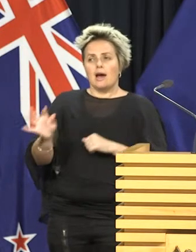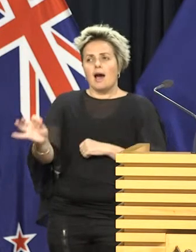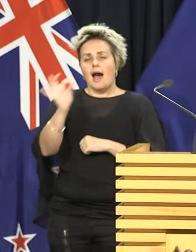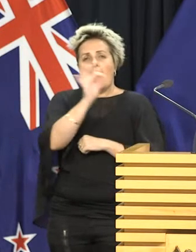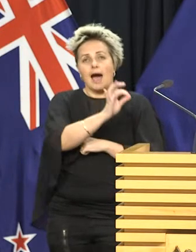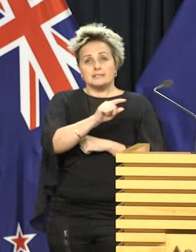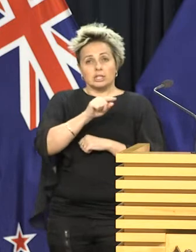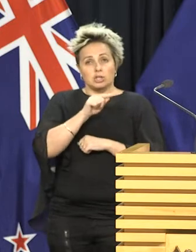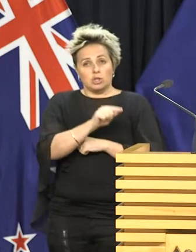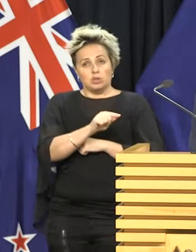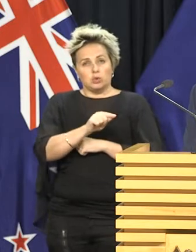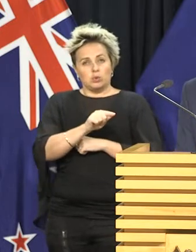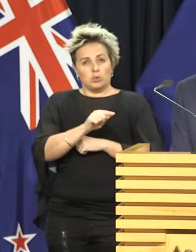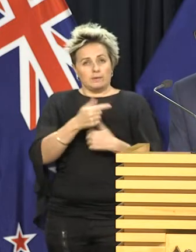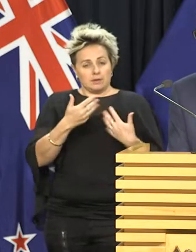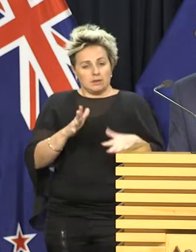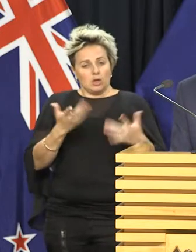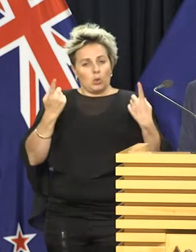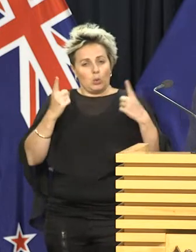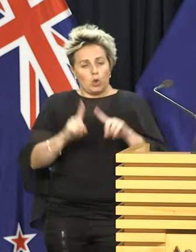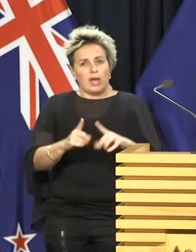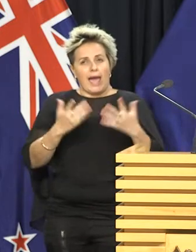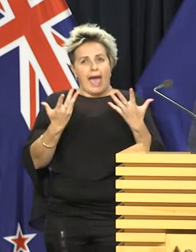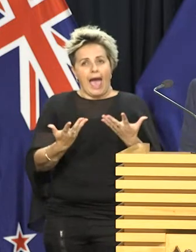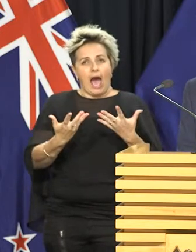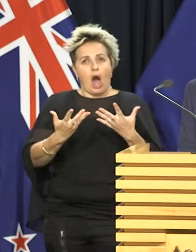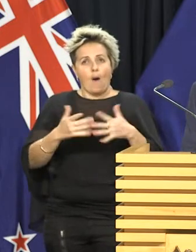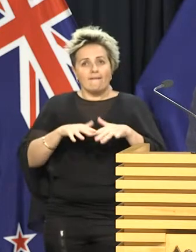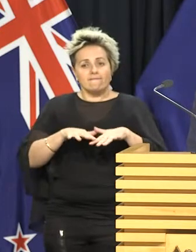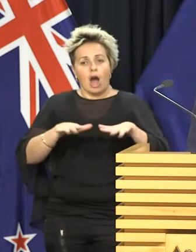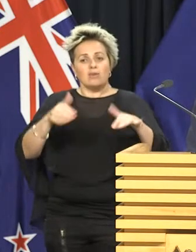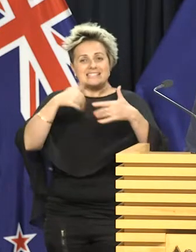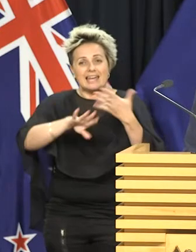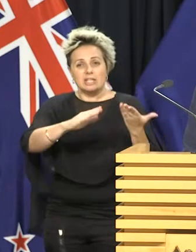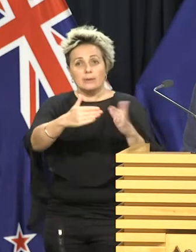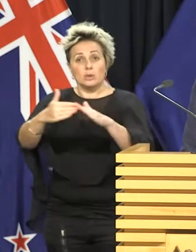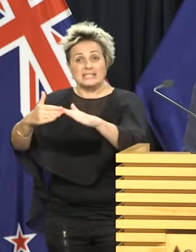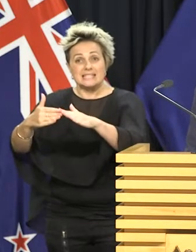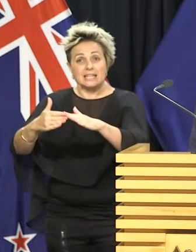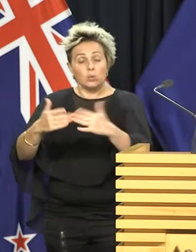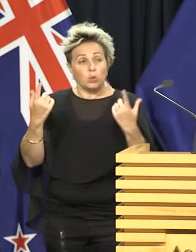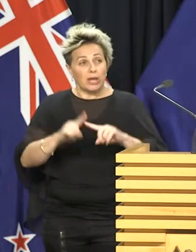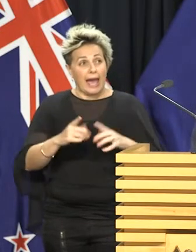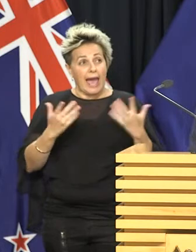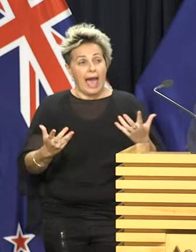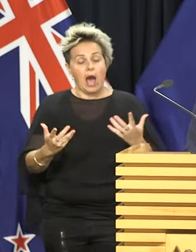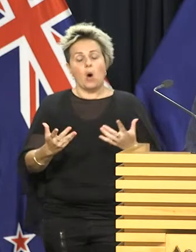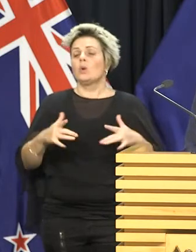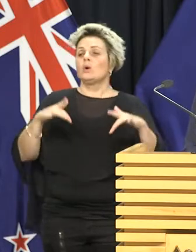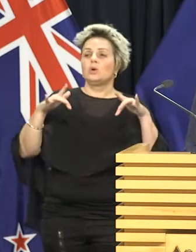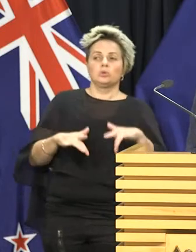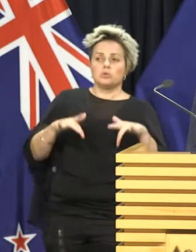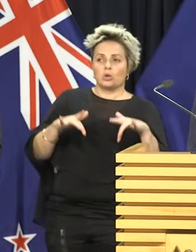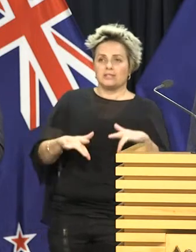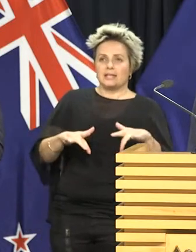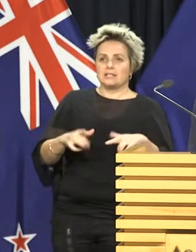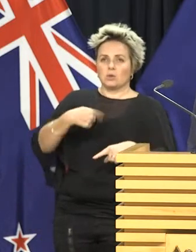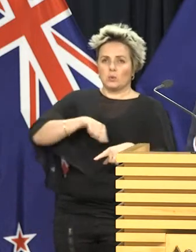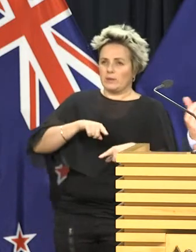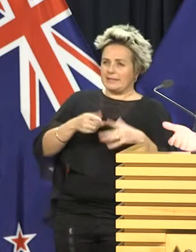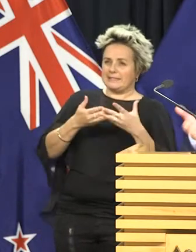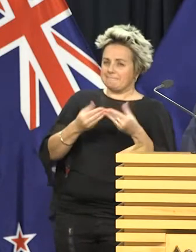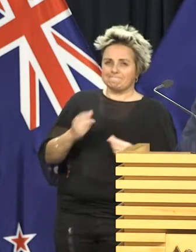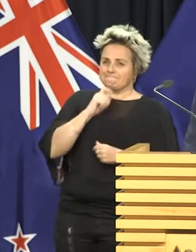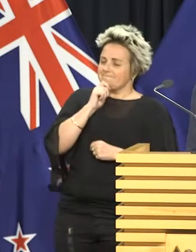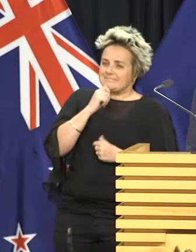any closer to figuring out how the virus was allowed into the community? No, we haven't, and that still is something we haven't been able to